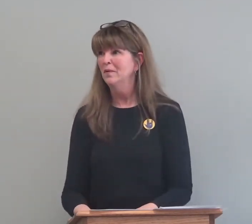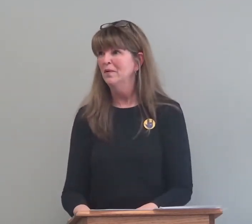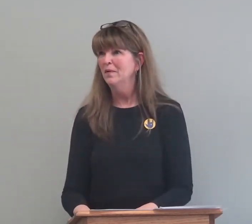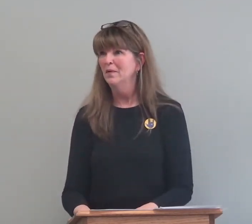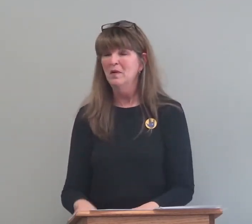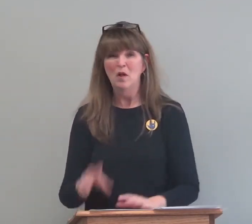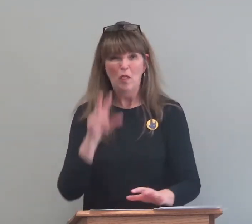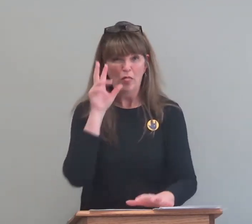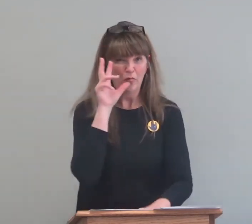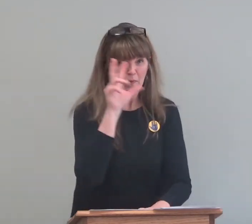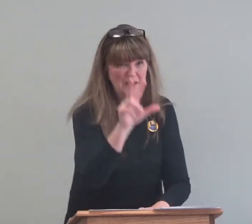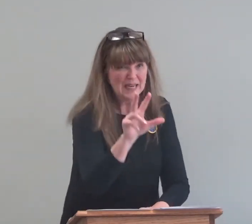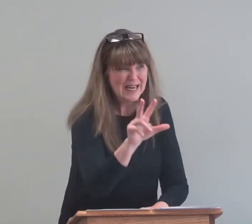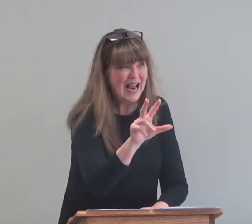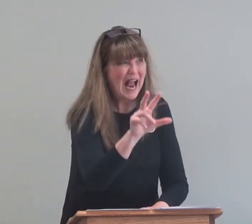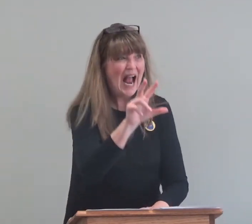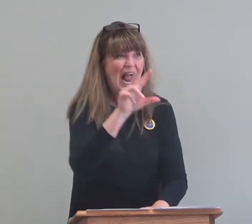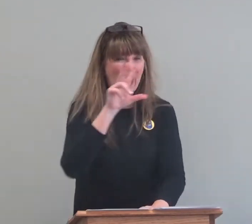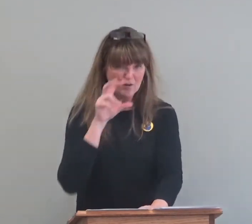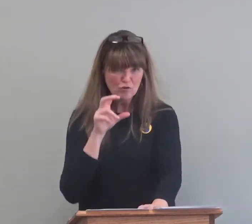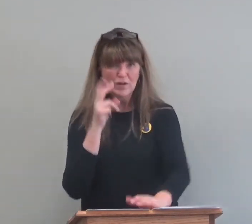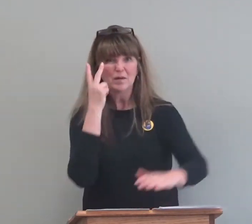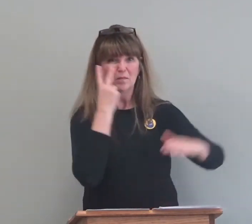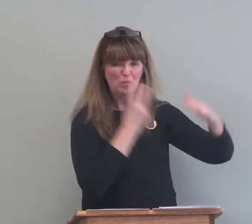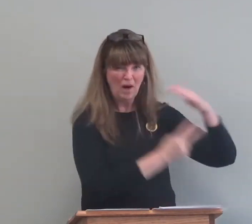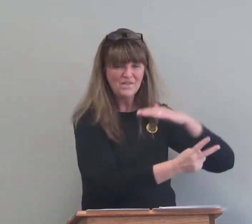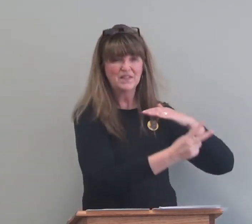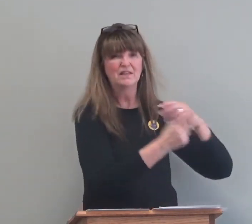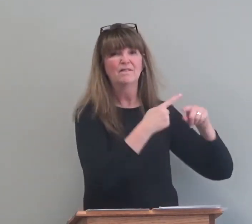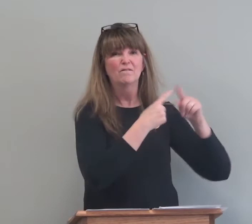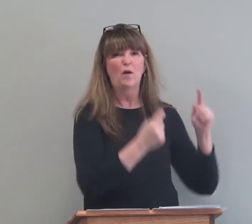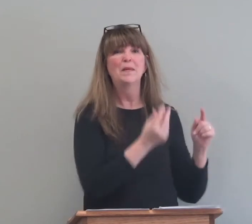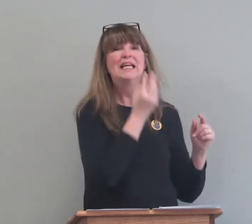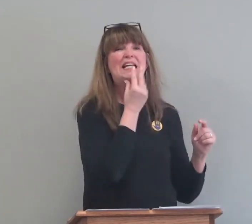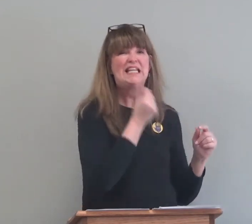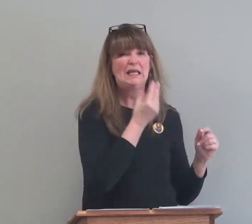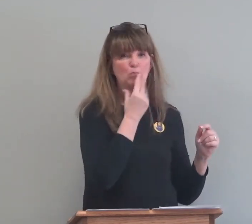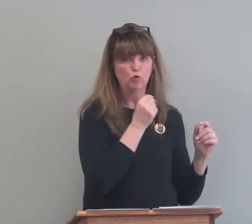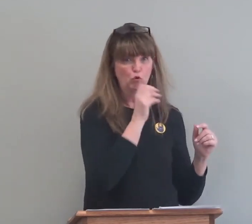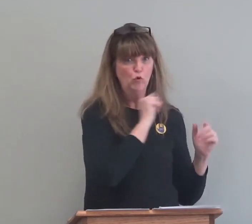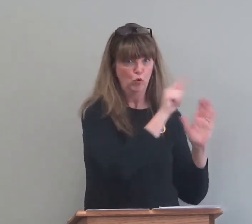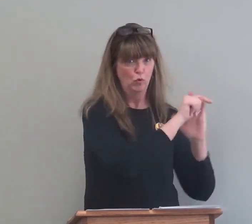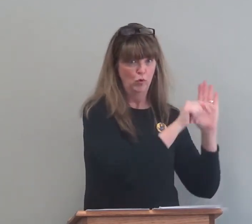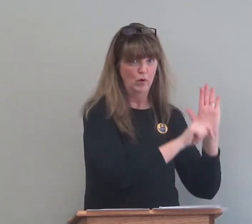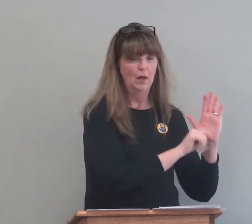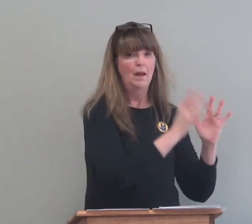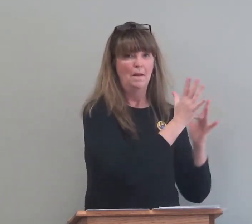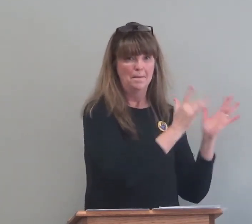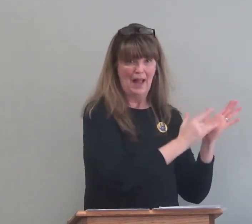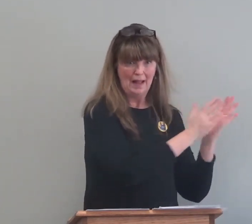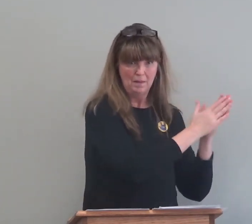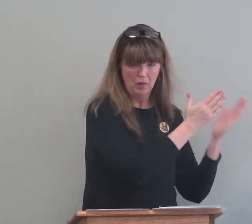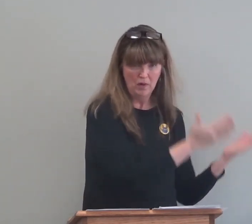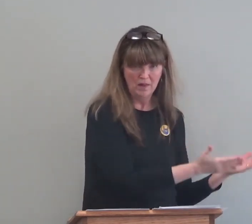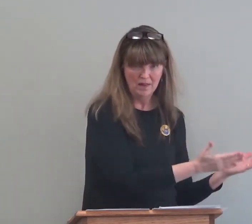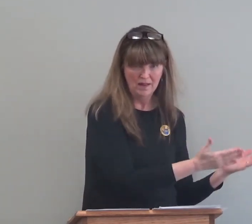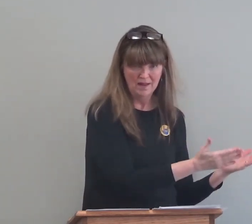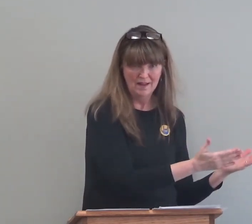that came true. Let me repeat that. 300 prophecies from the Hebrew Testament, from the Torah,